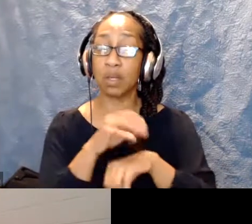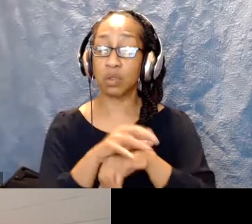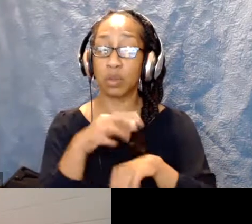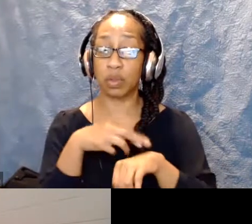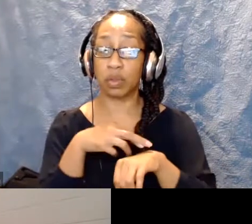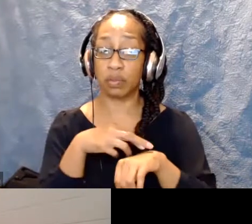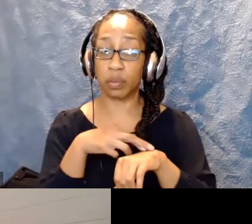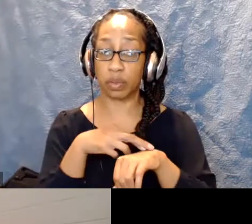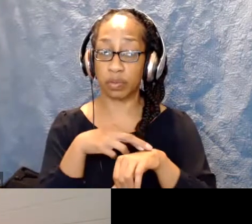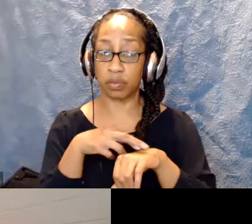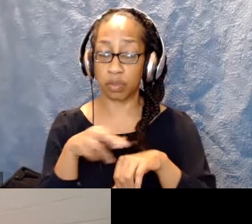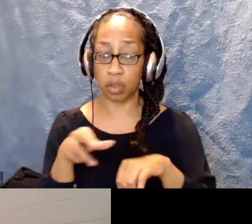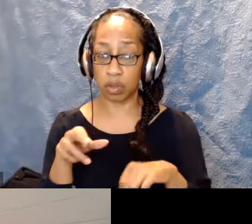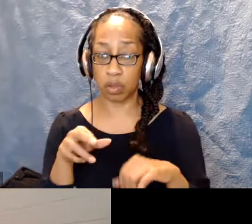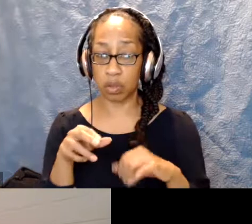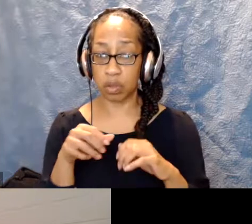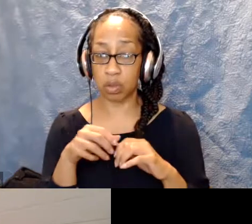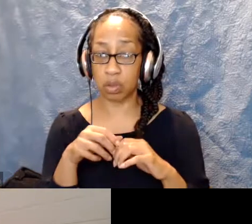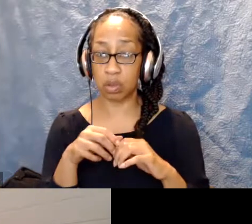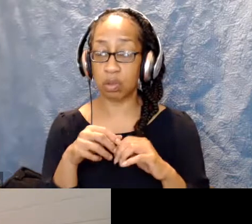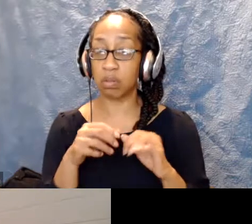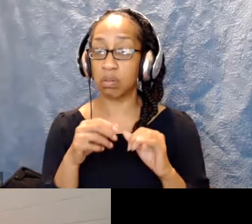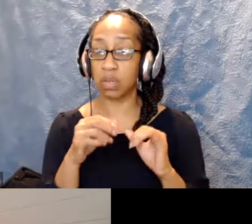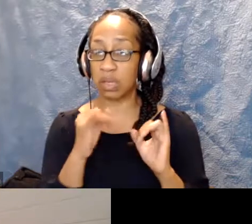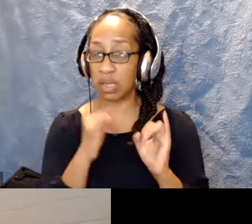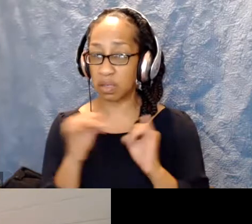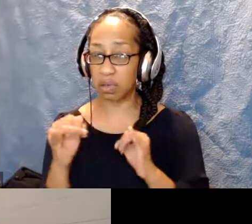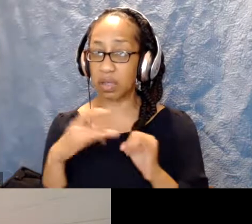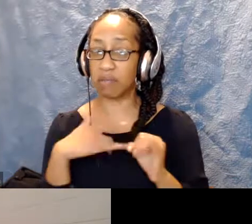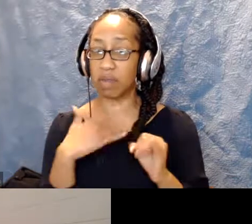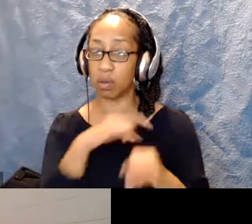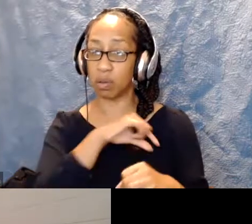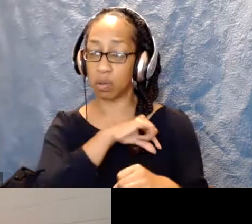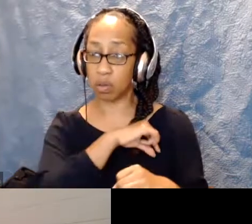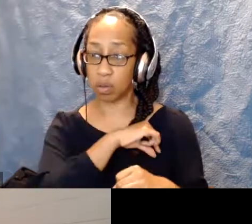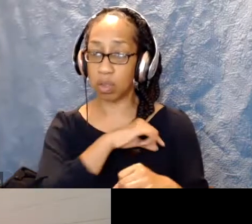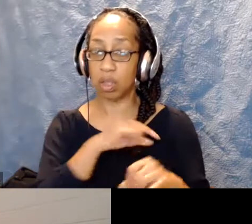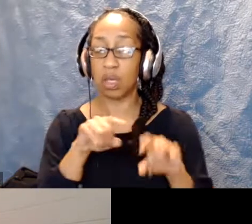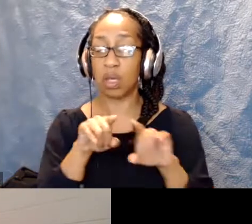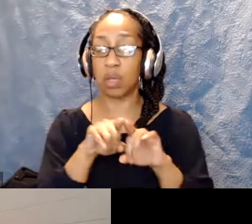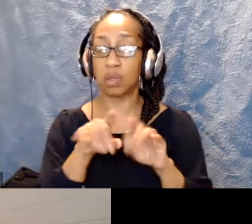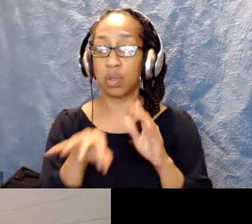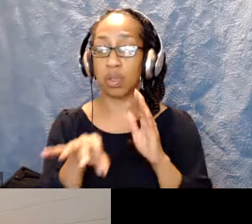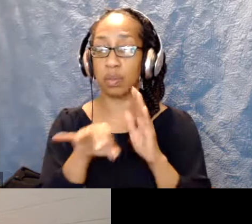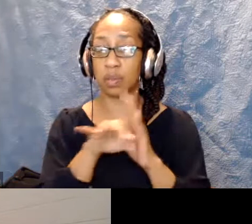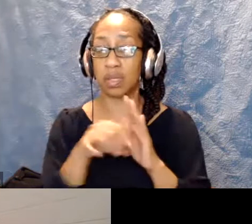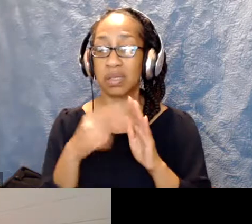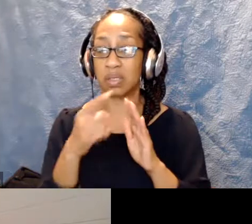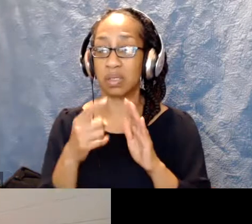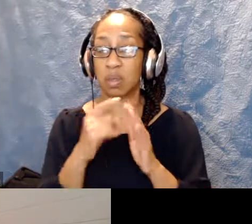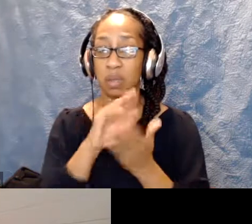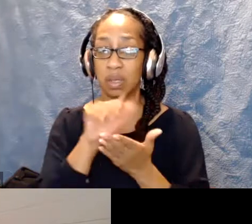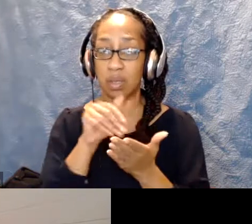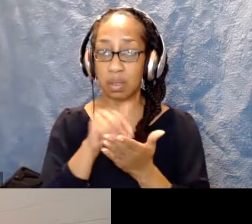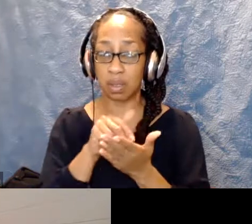us for individuals who they felt were appropriate. And then they were also elected a liaison to be on our steering committee, which was